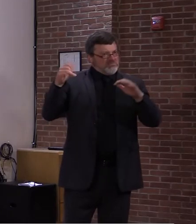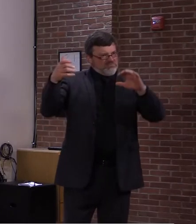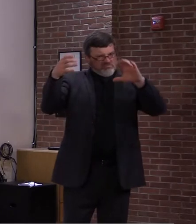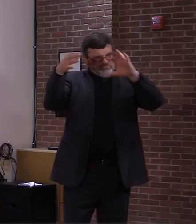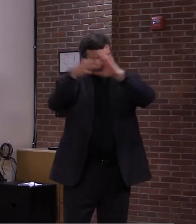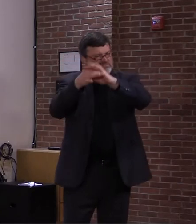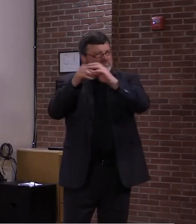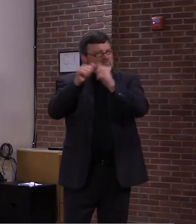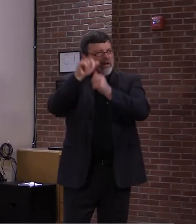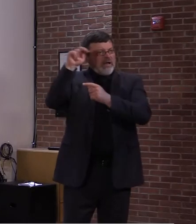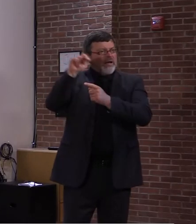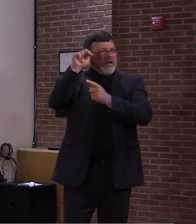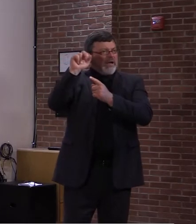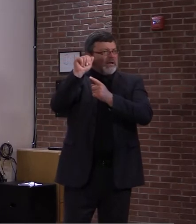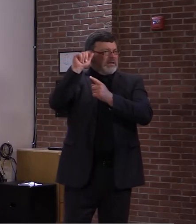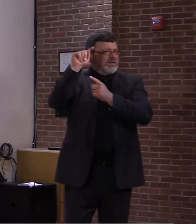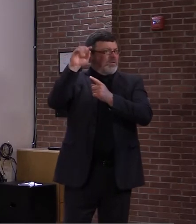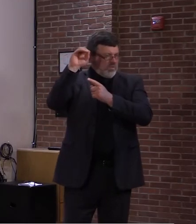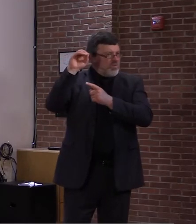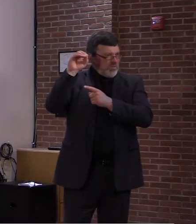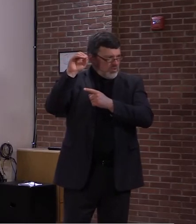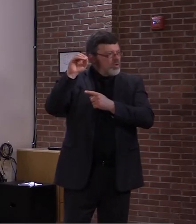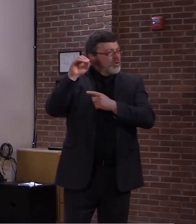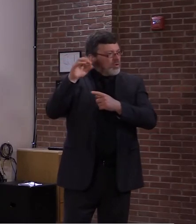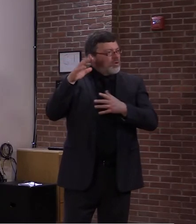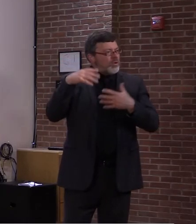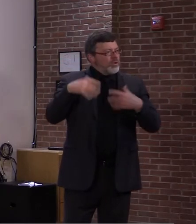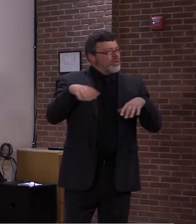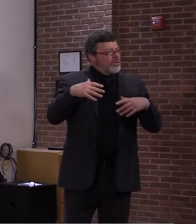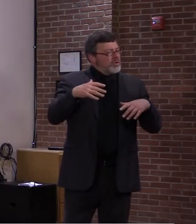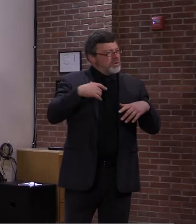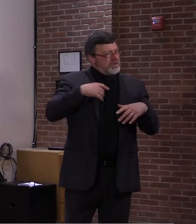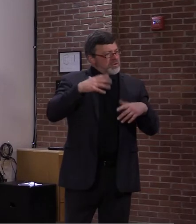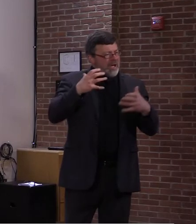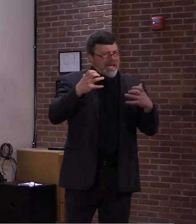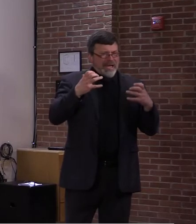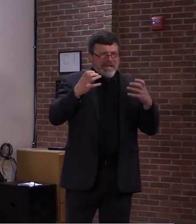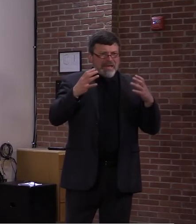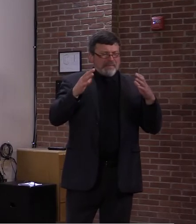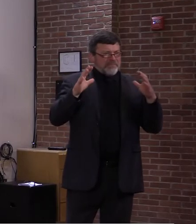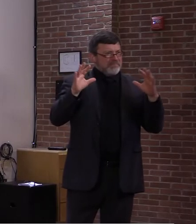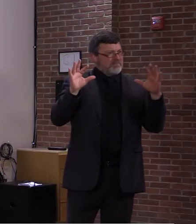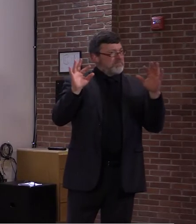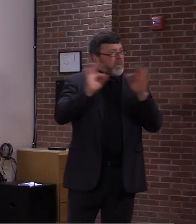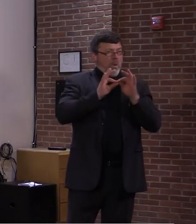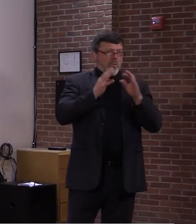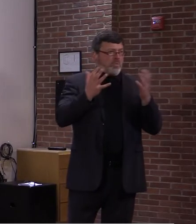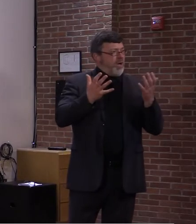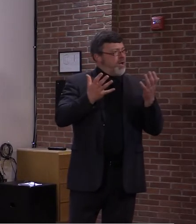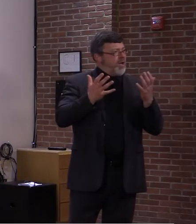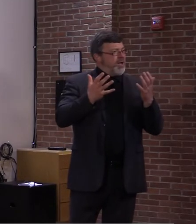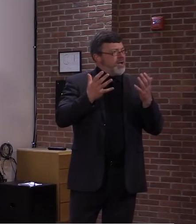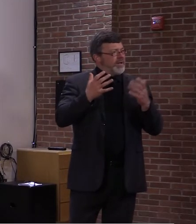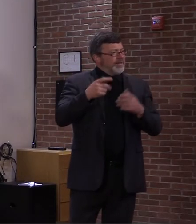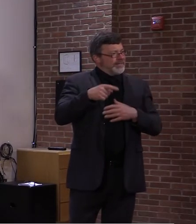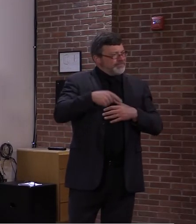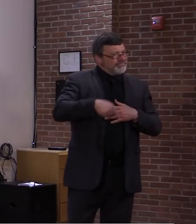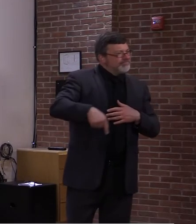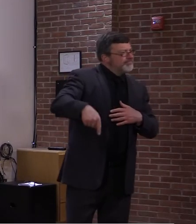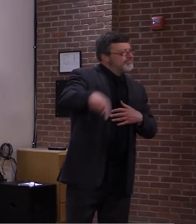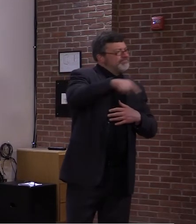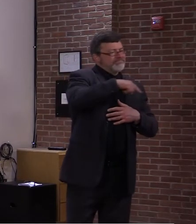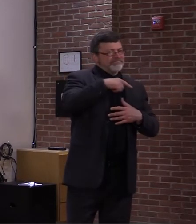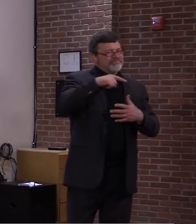certainly, I think it's important at this point in time for us to take a stand and to make sure that